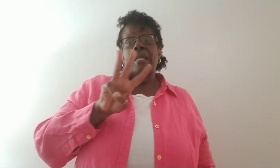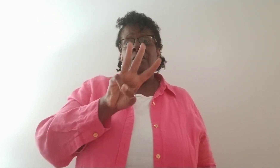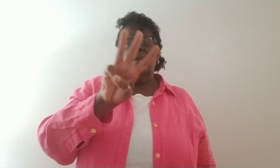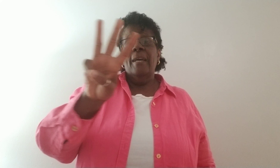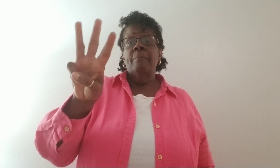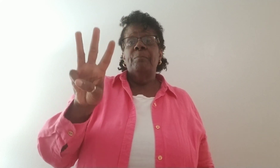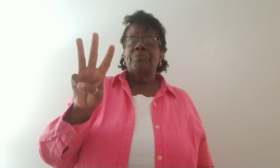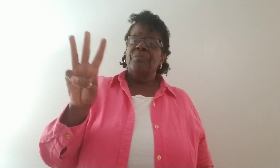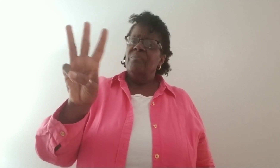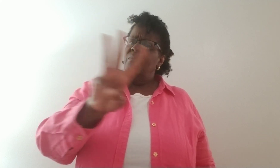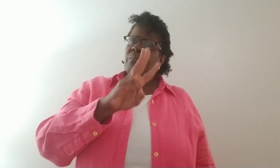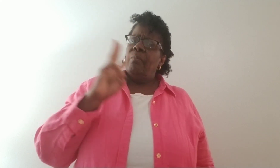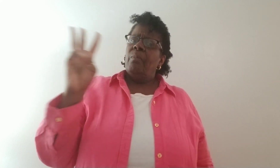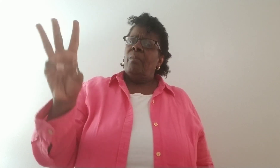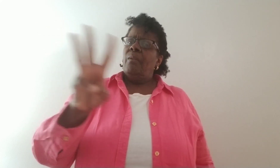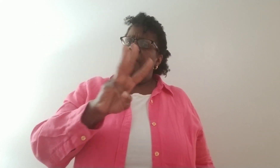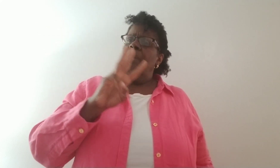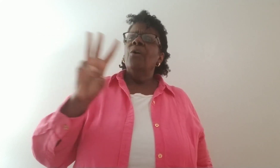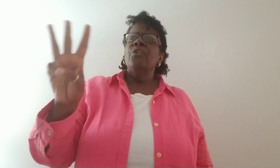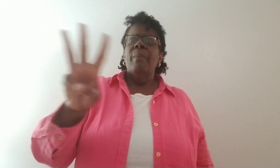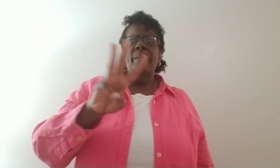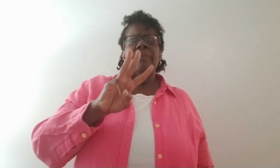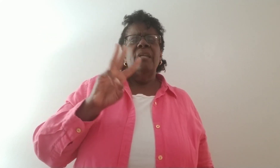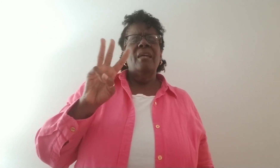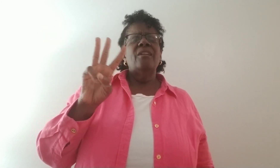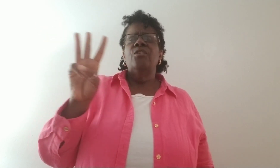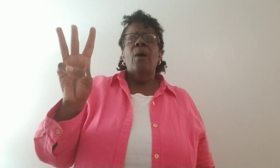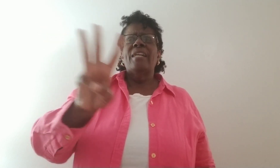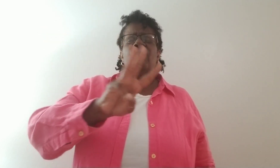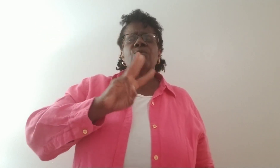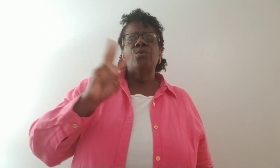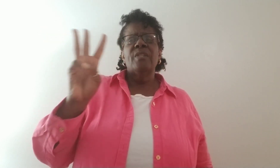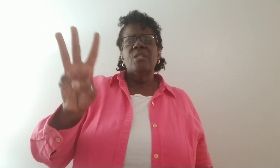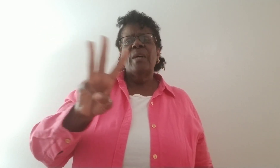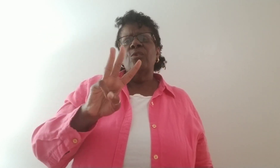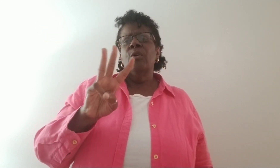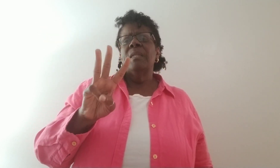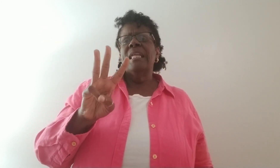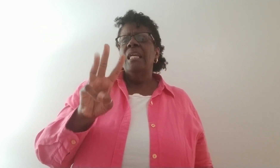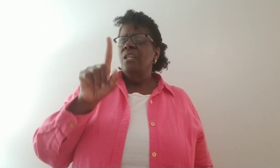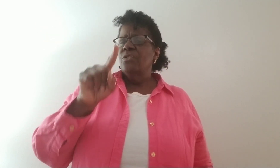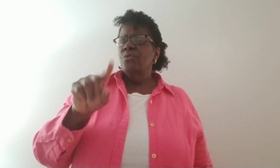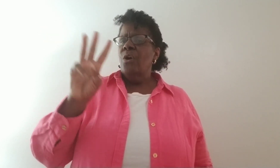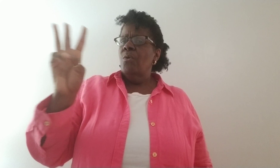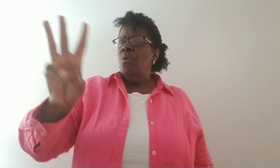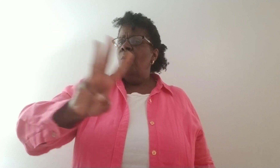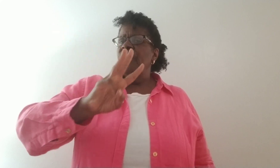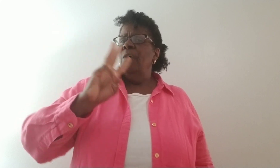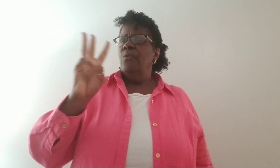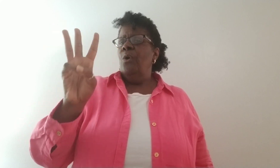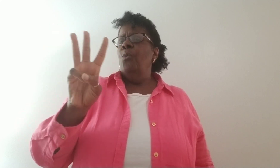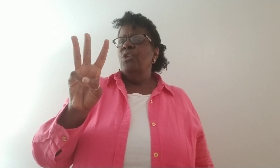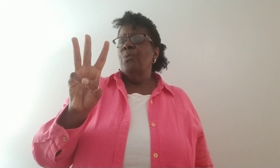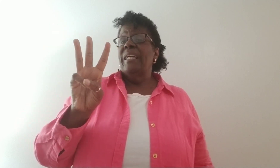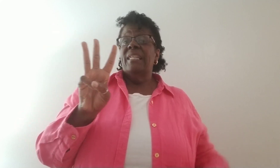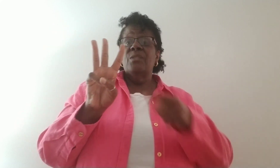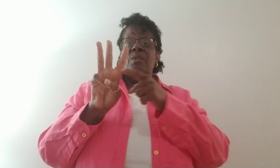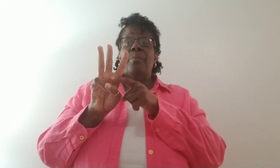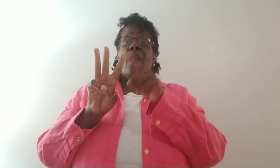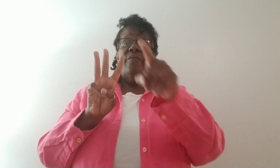okay? Or you might be, you know, I don't do it this way normally, so don't quote me on which way it is with the palm facing